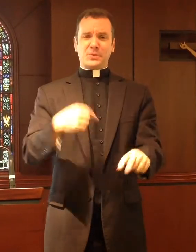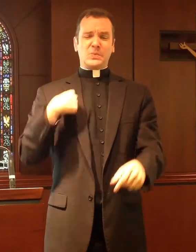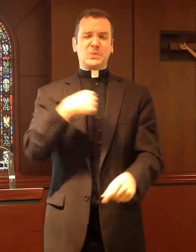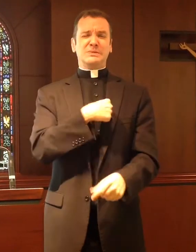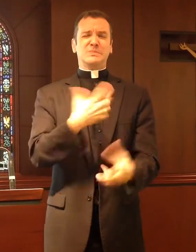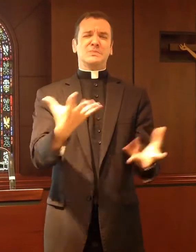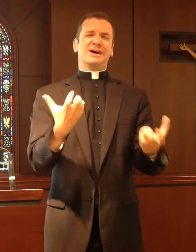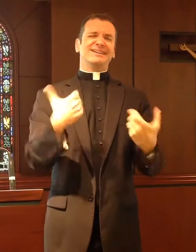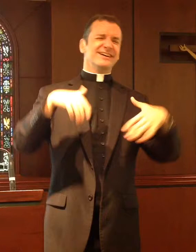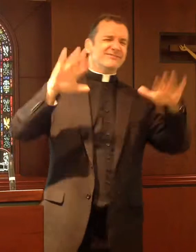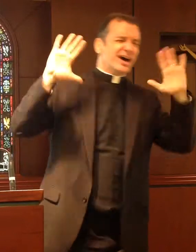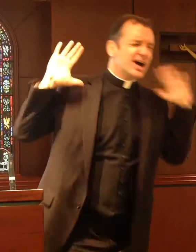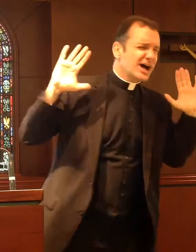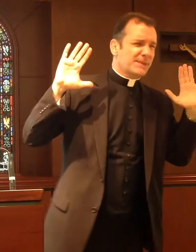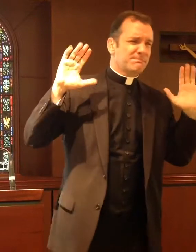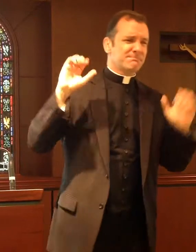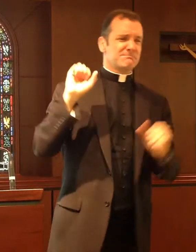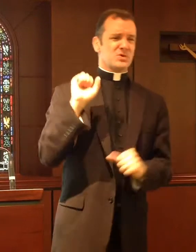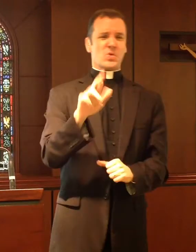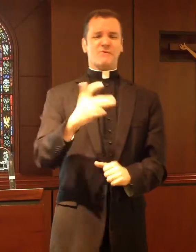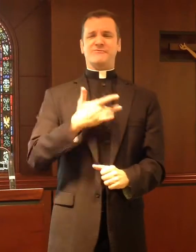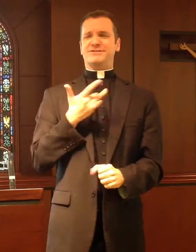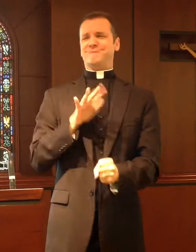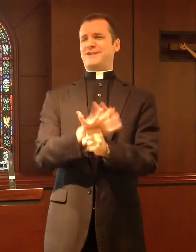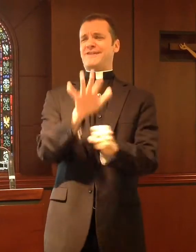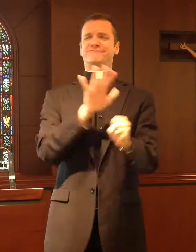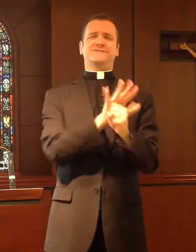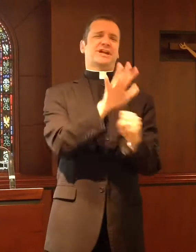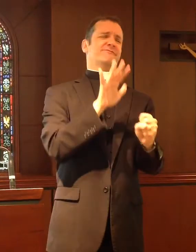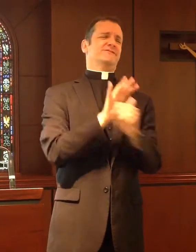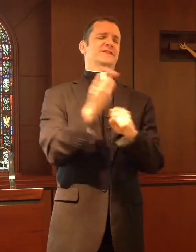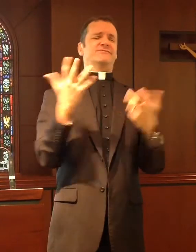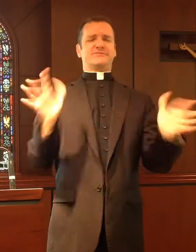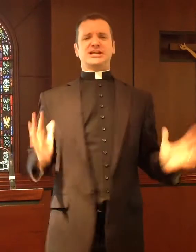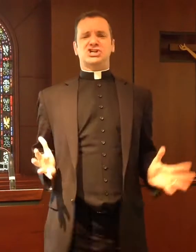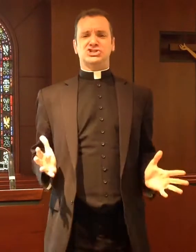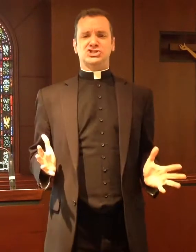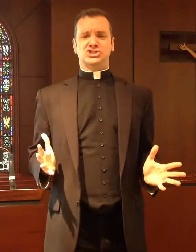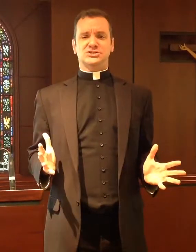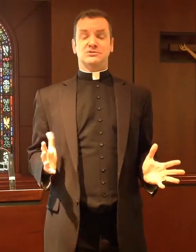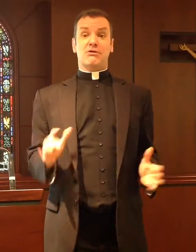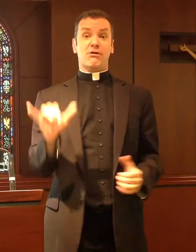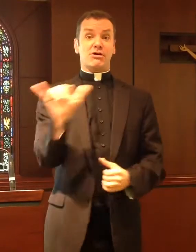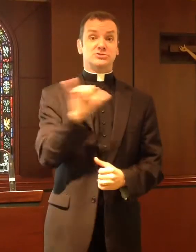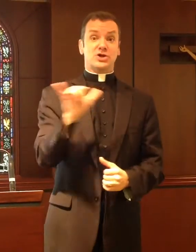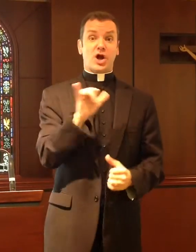And in those moments, we'll want to give up, or where we feel that enough is enough.